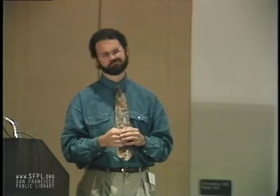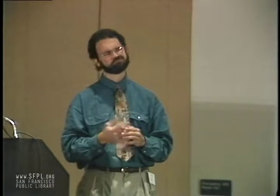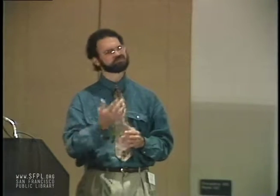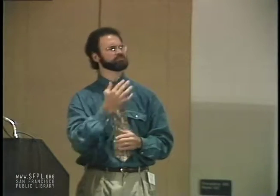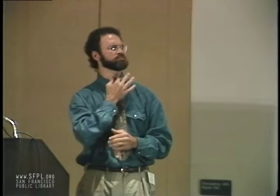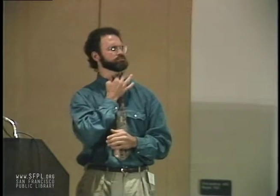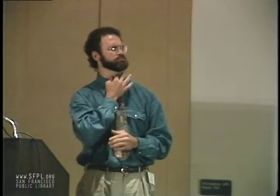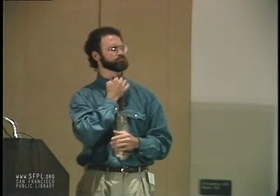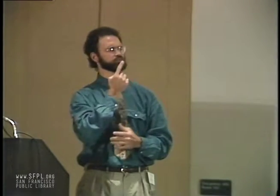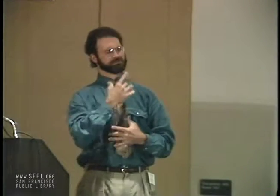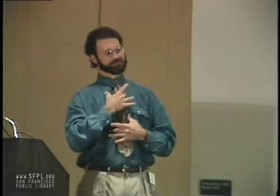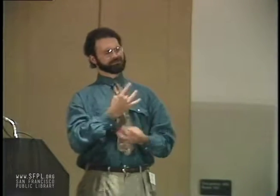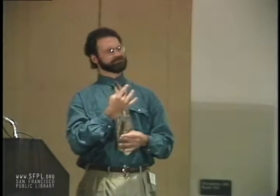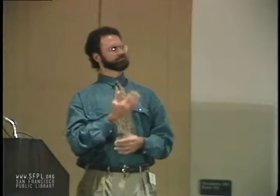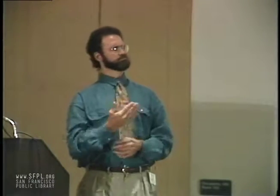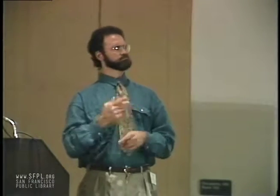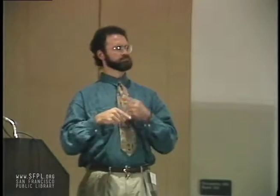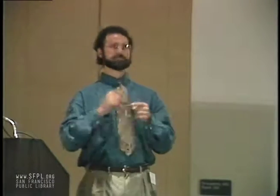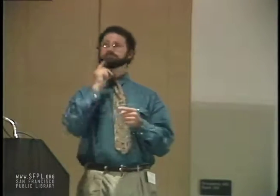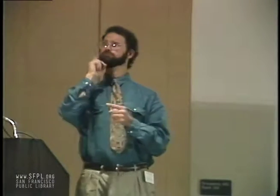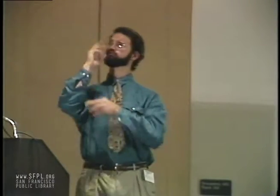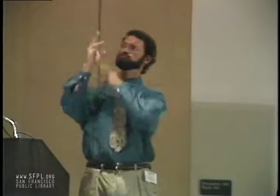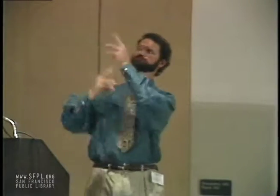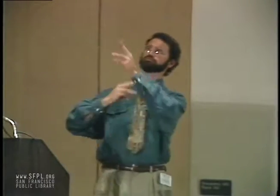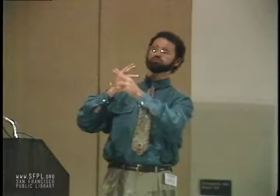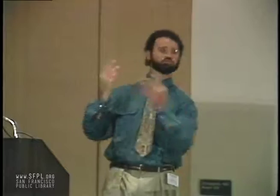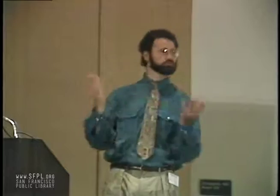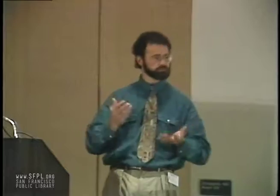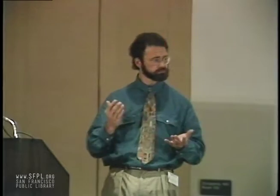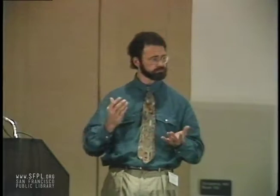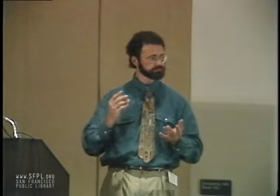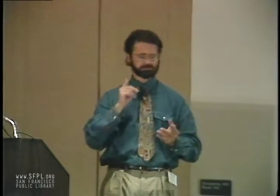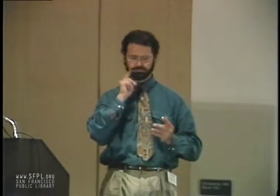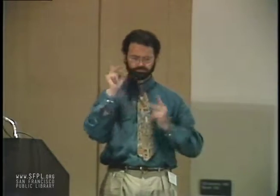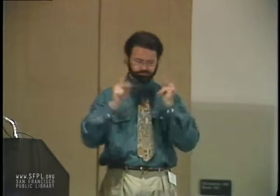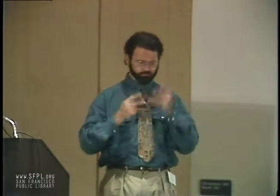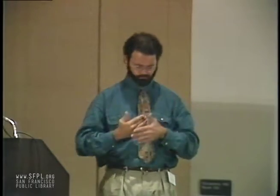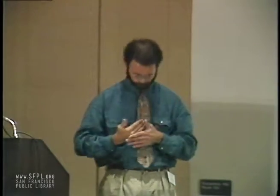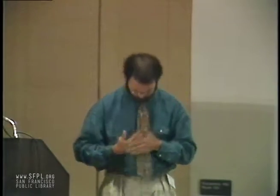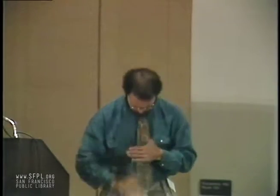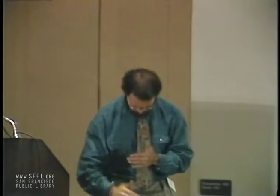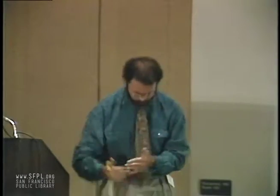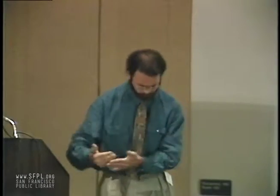community, and also the way that they're identified by the deaf community.